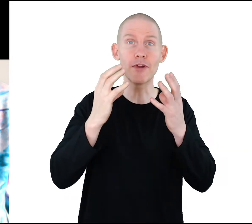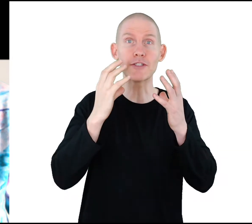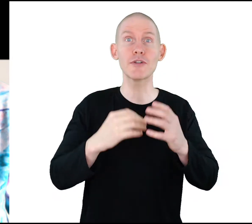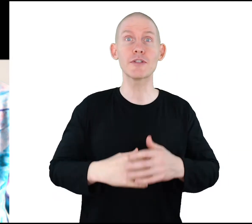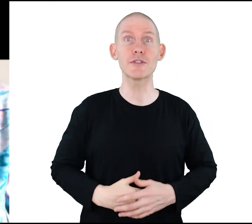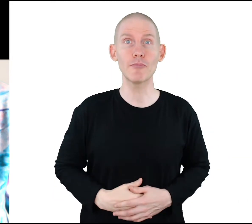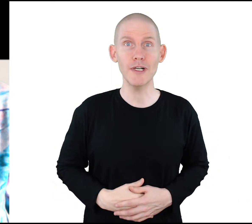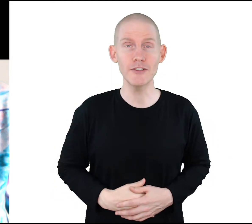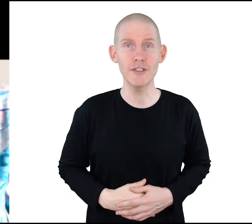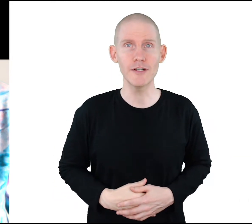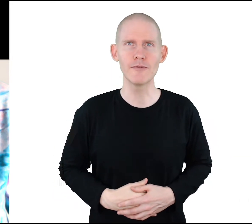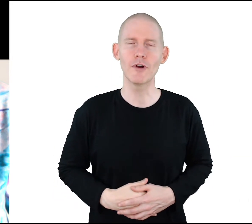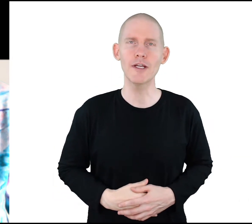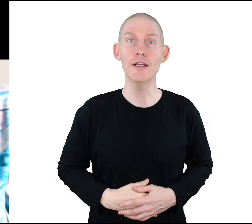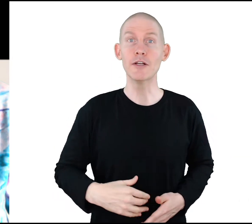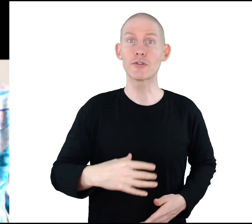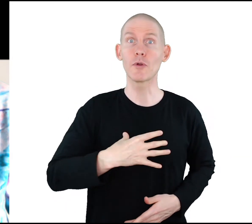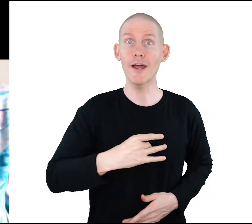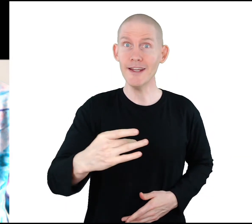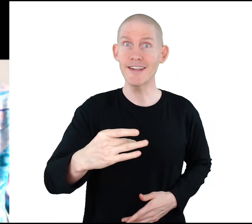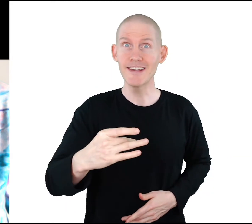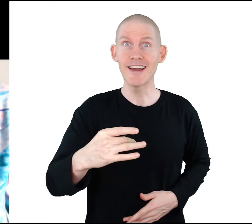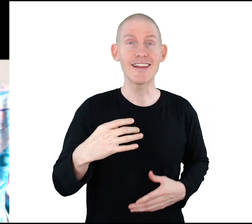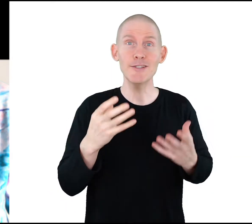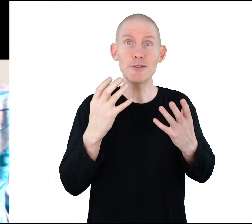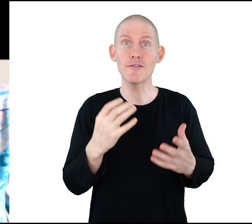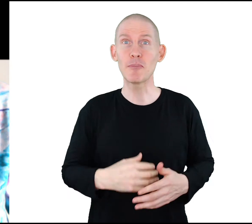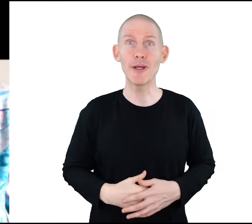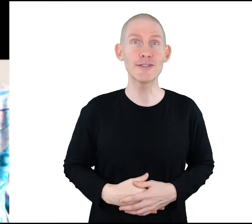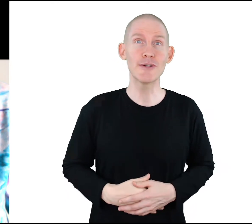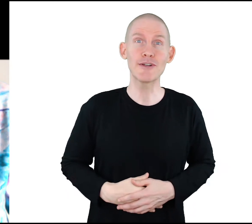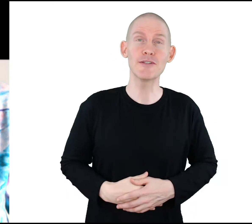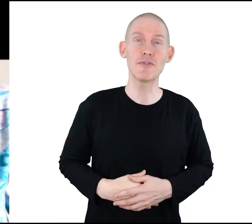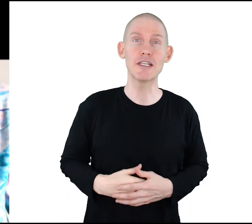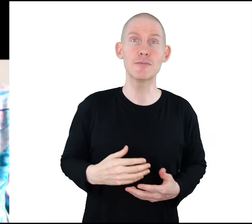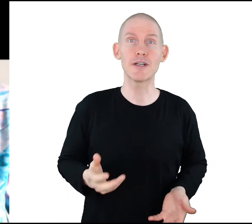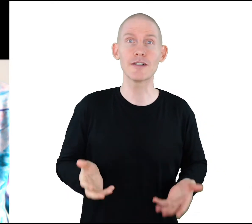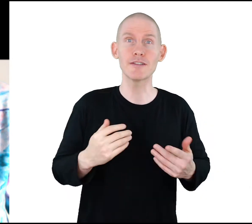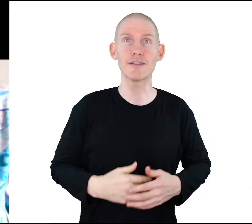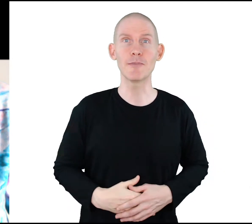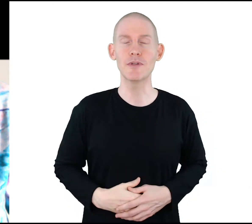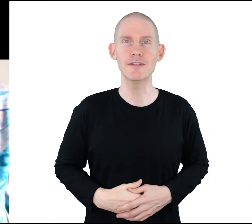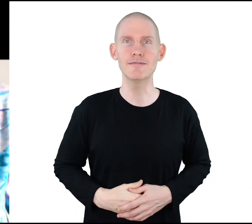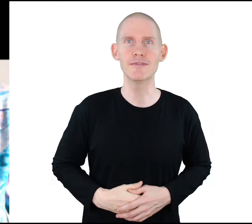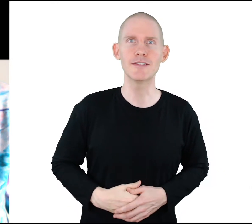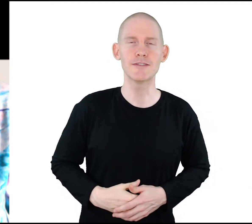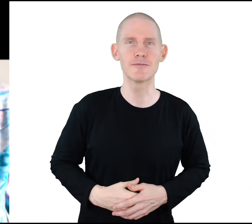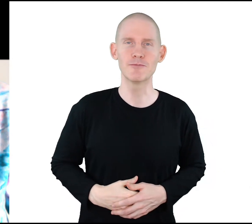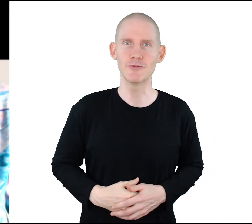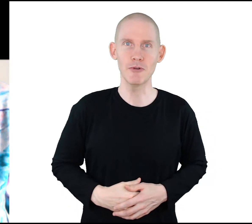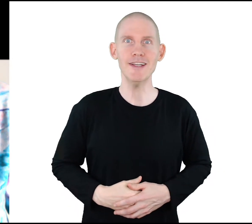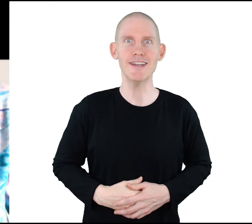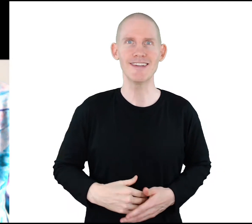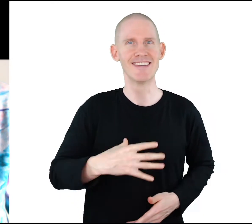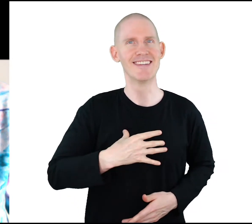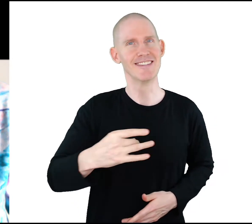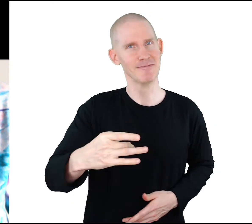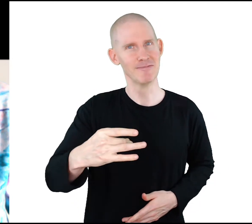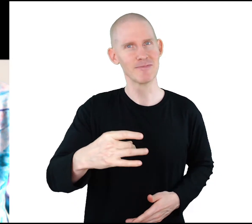facial expression, right? So like, at least you have a pleasant look on your face because something is, you like it.